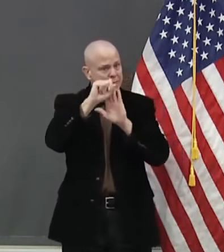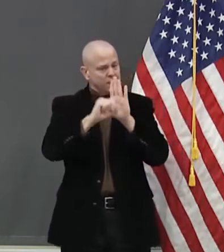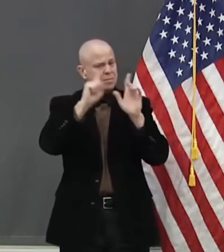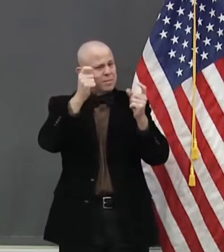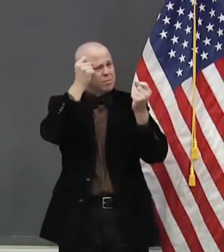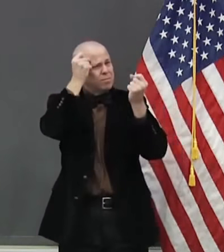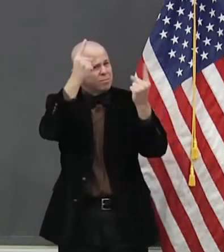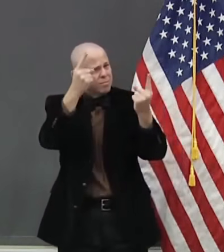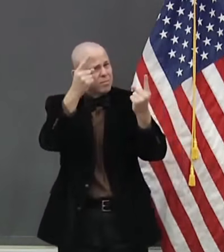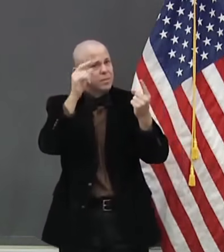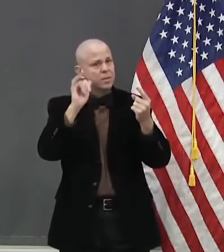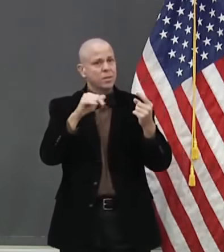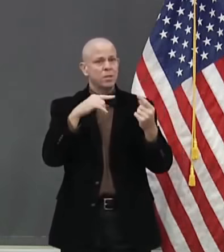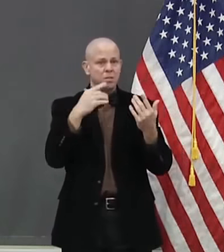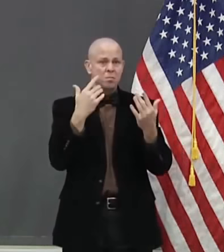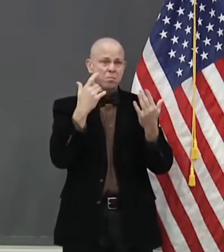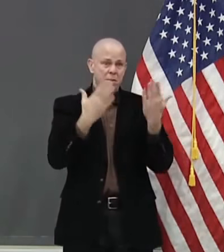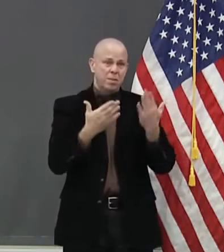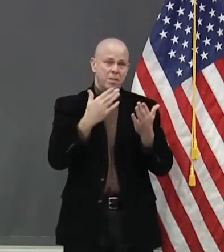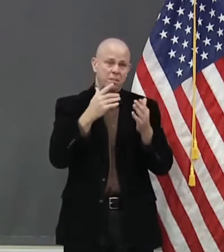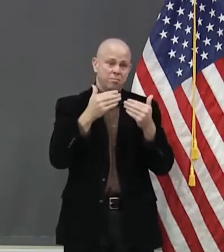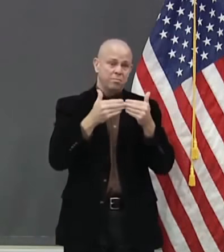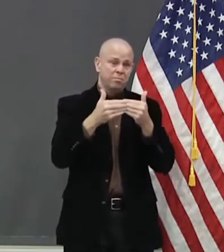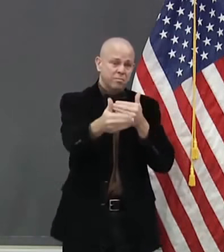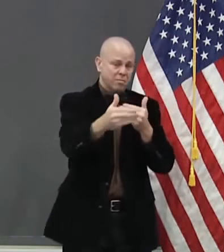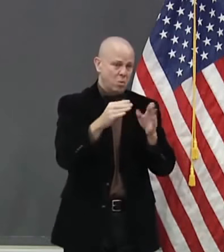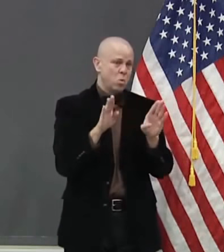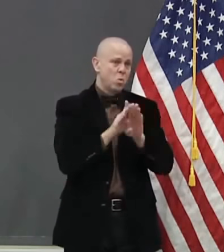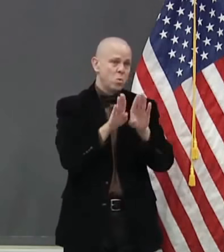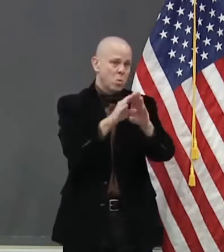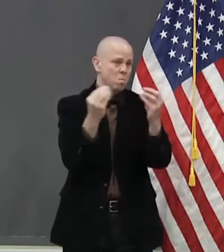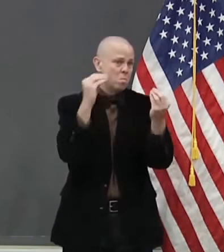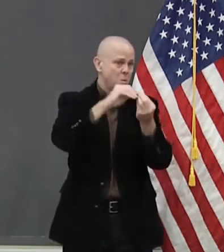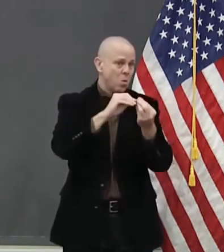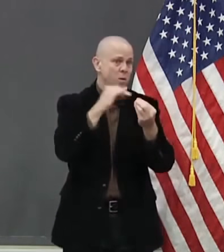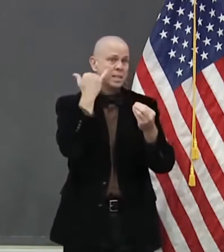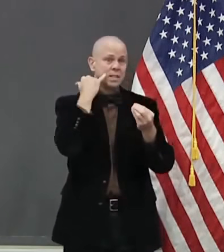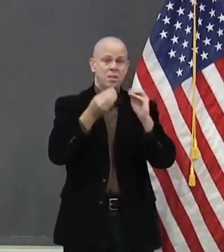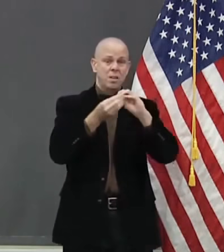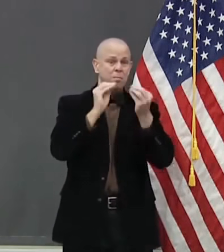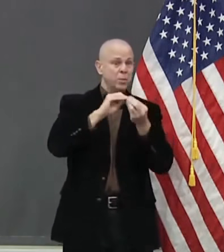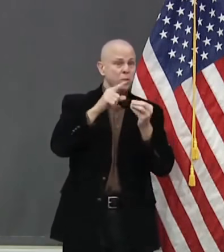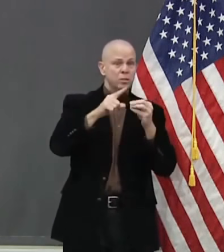imminent in 2 weeks if we don't see reduced case counts.